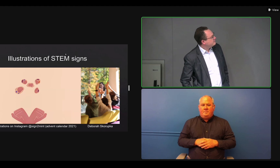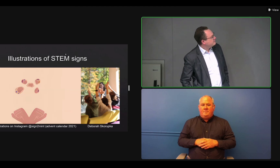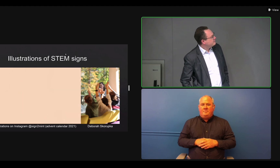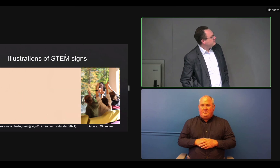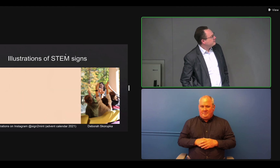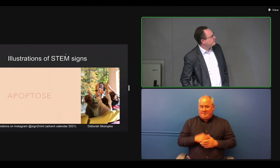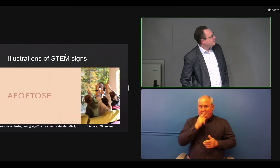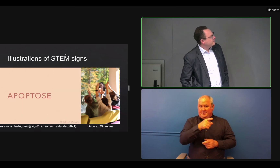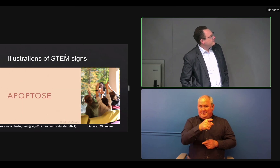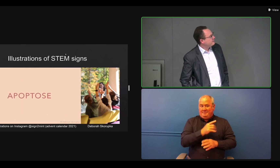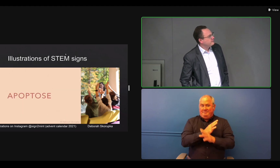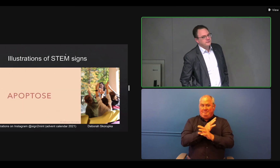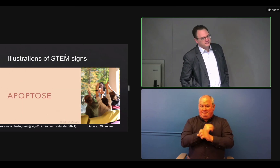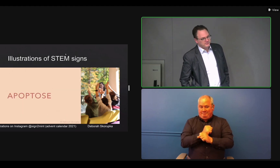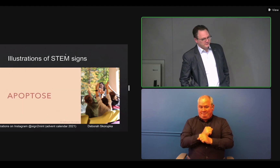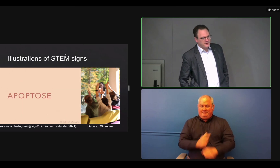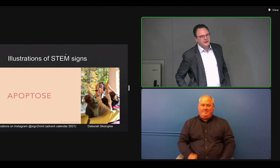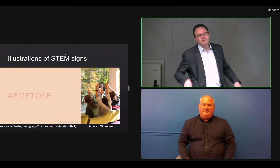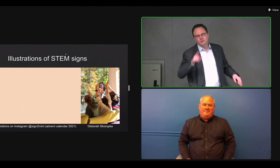across the board. So here's an example.